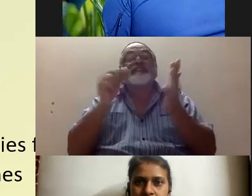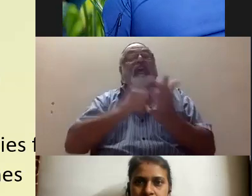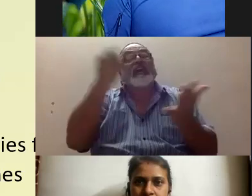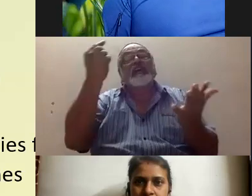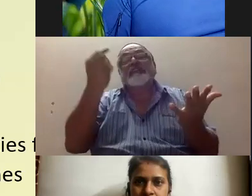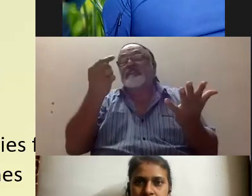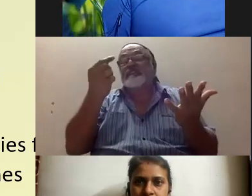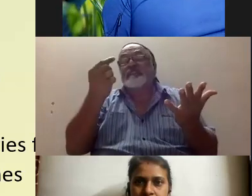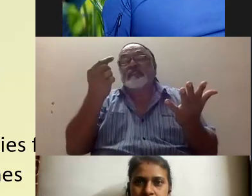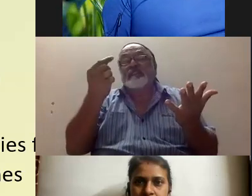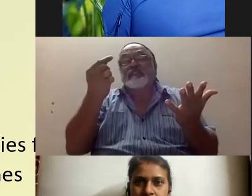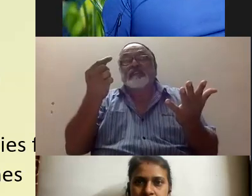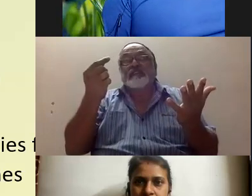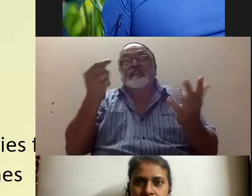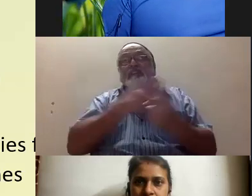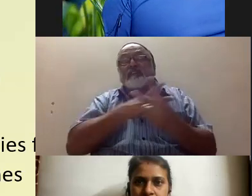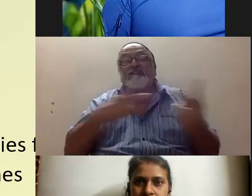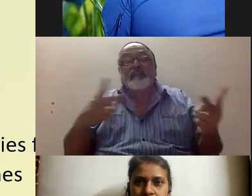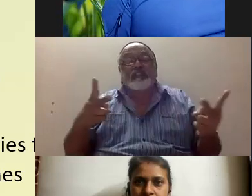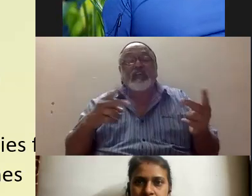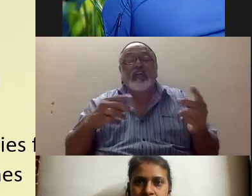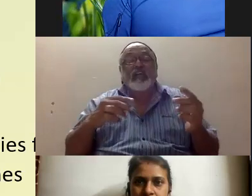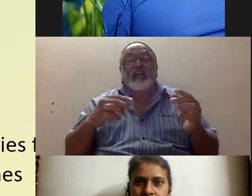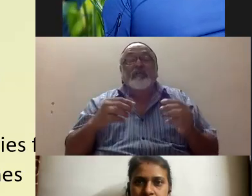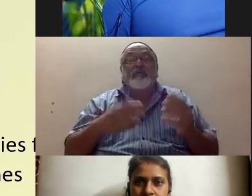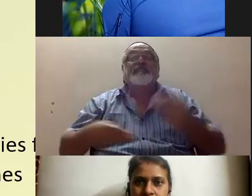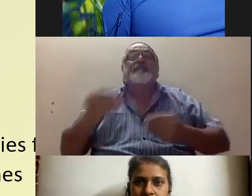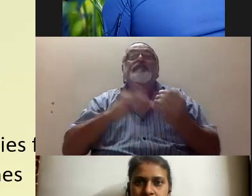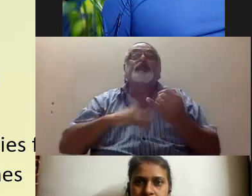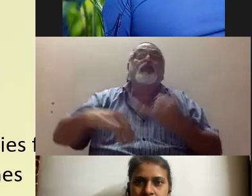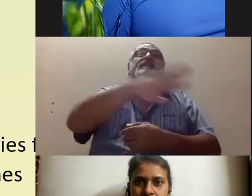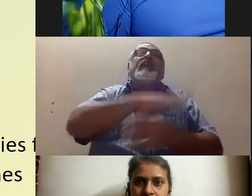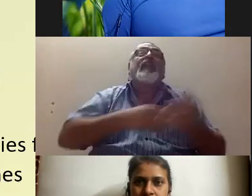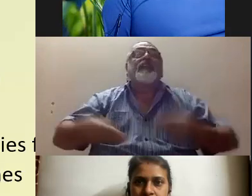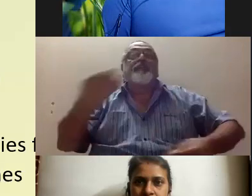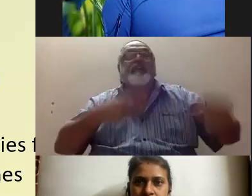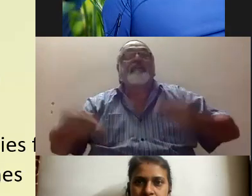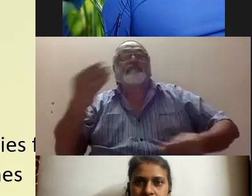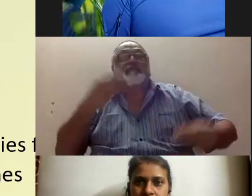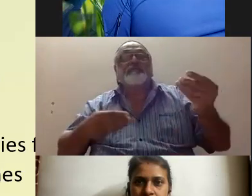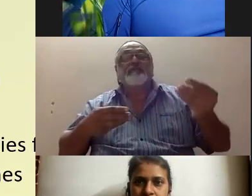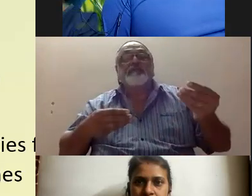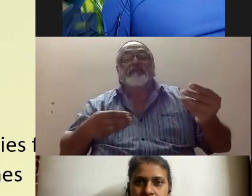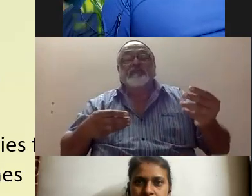up, you know, entrepreneurship, social entrepreneurship. Then by people with disabilities, if there are people